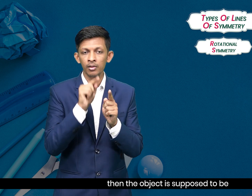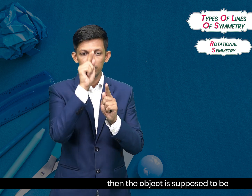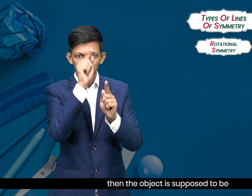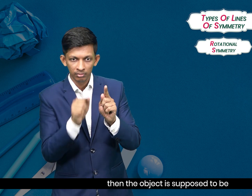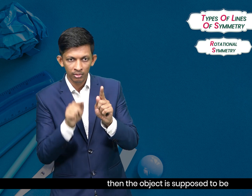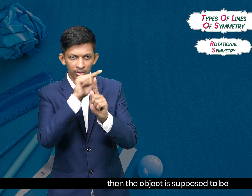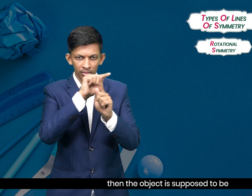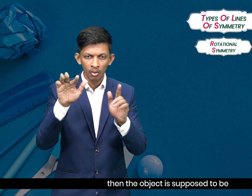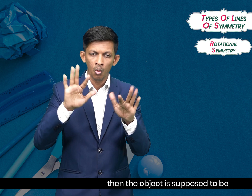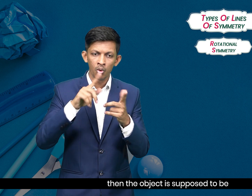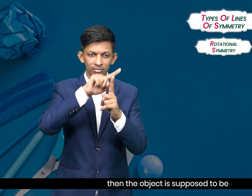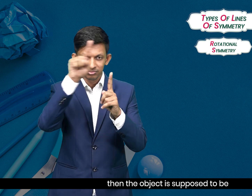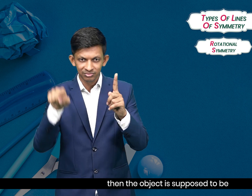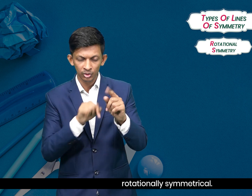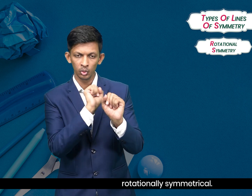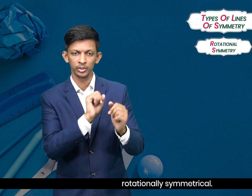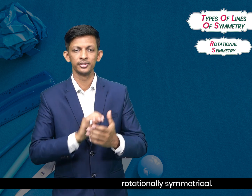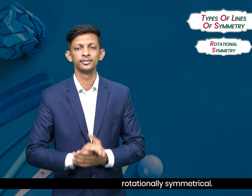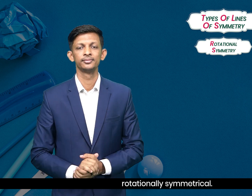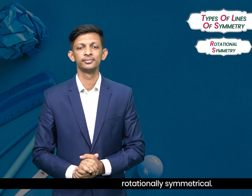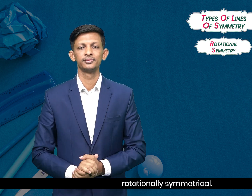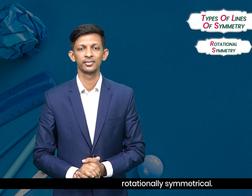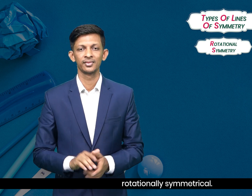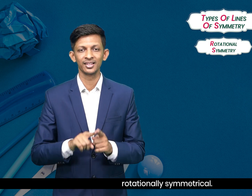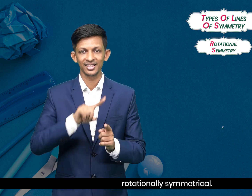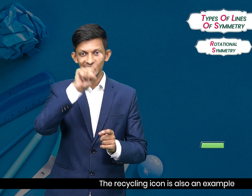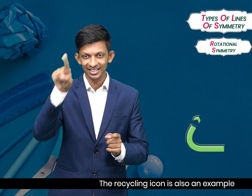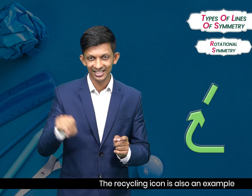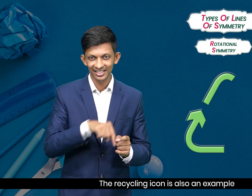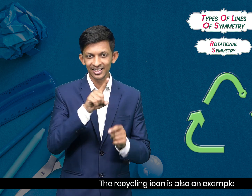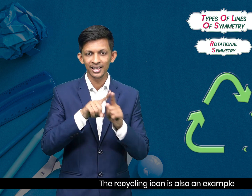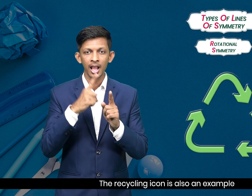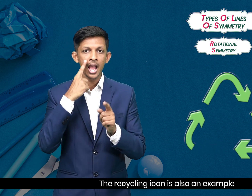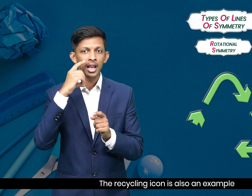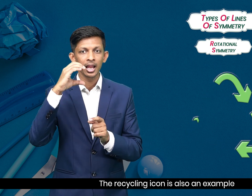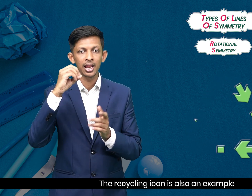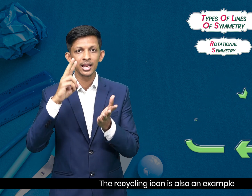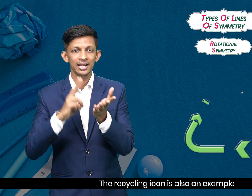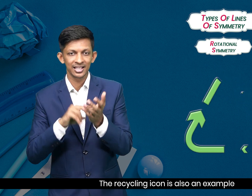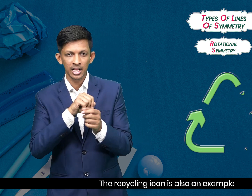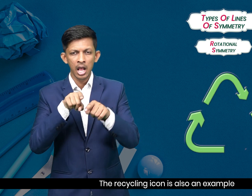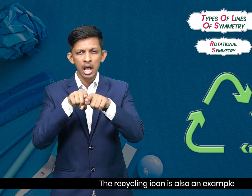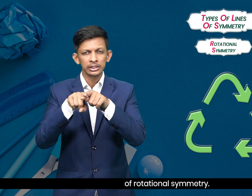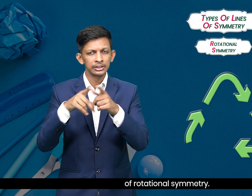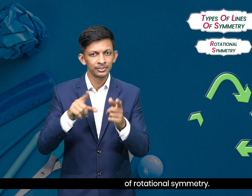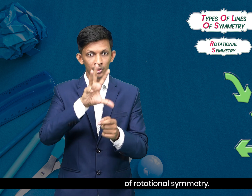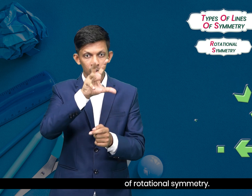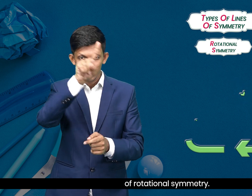the object is supposed to be rotationally symmetrical. The recycling icon is also an example of rotational